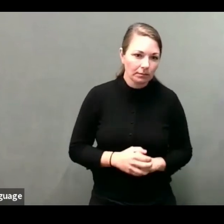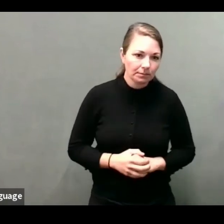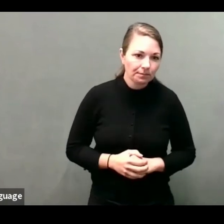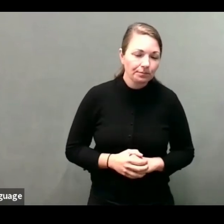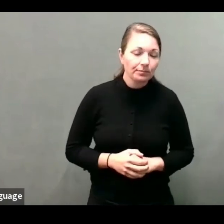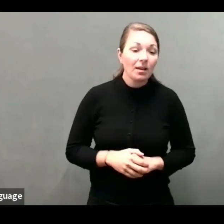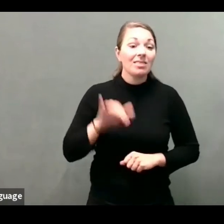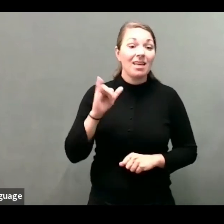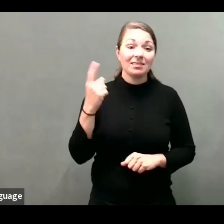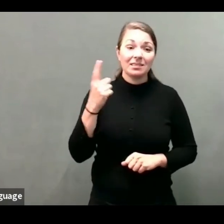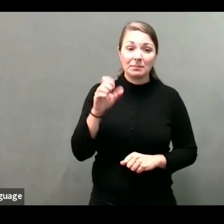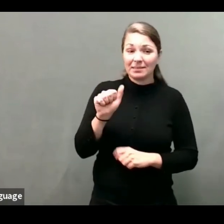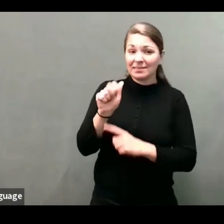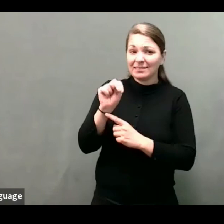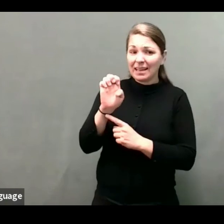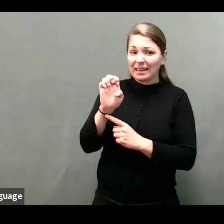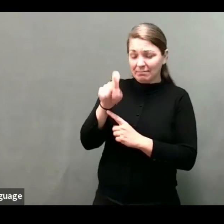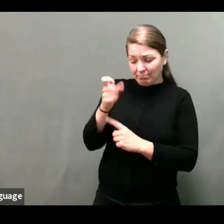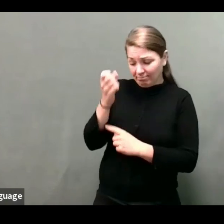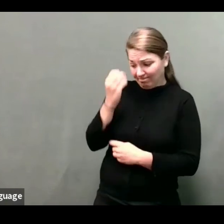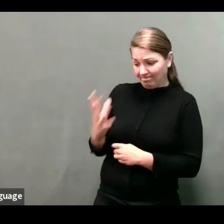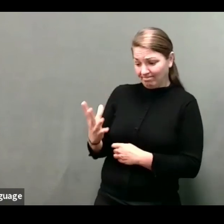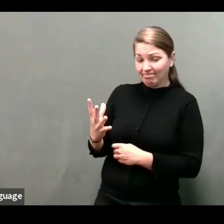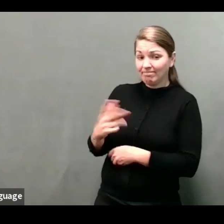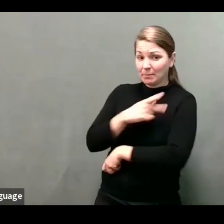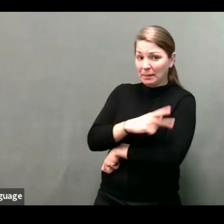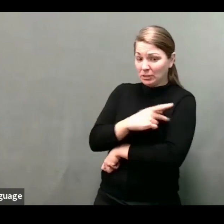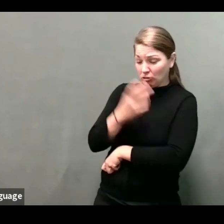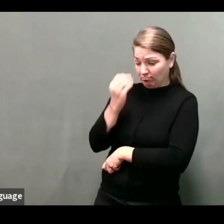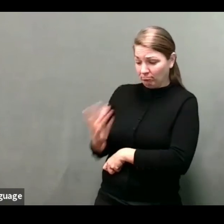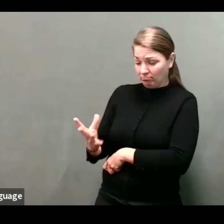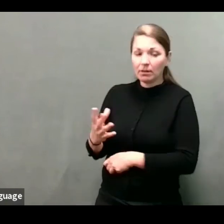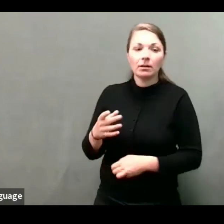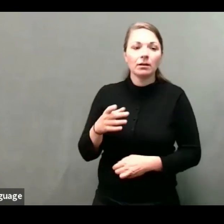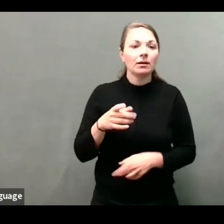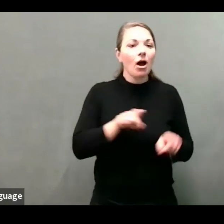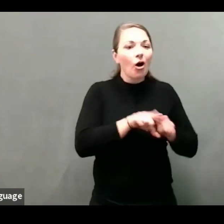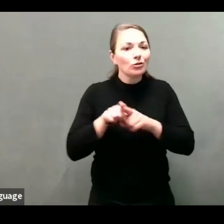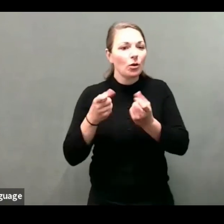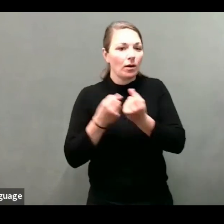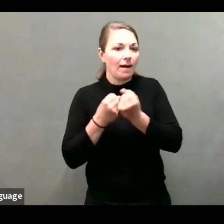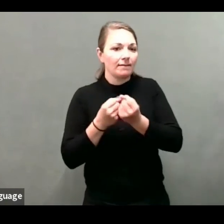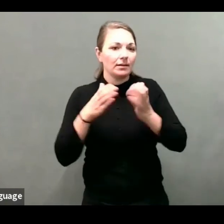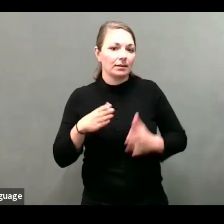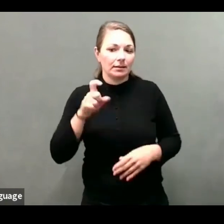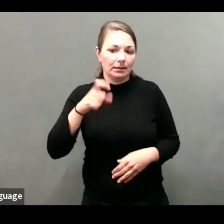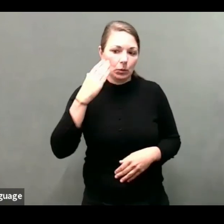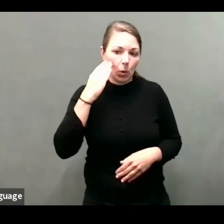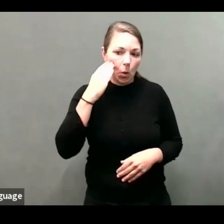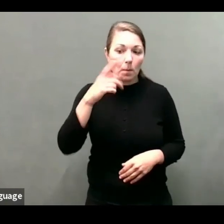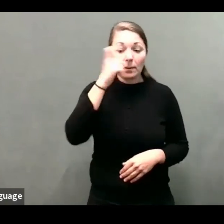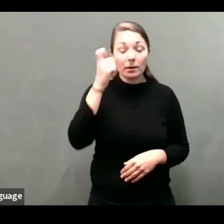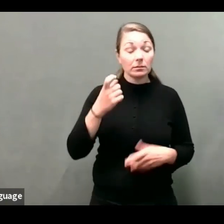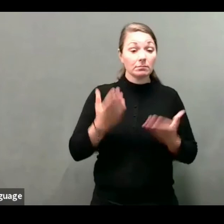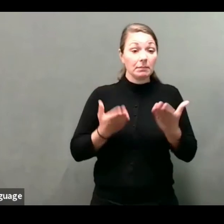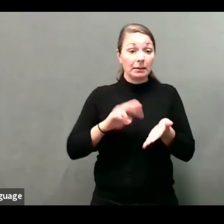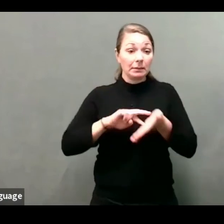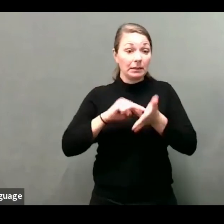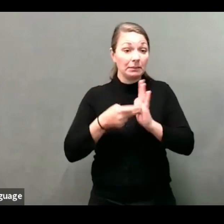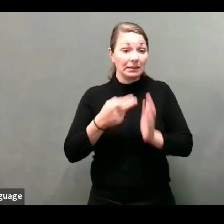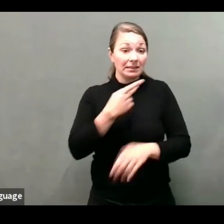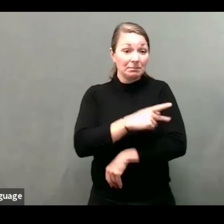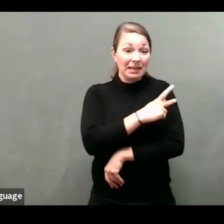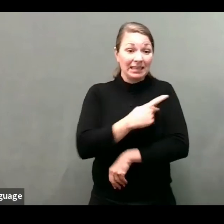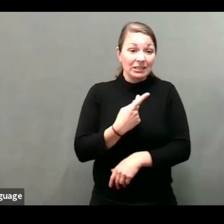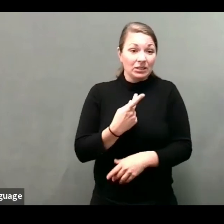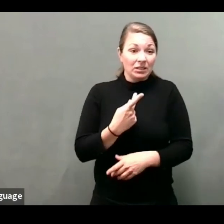something that the SANE should be talking about with the patient, but I just wanted you to be aware as well. Because if that means that the patient doesn't want